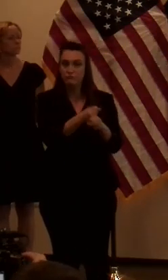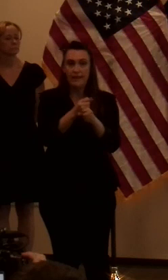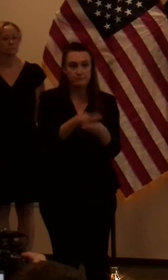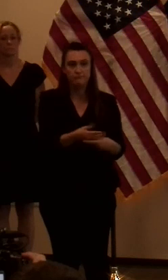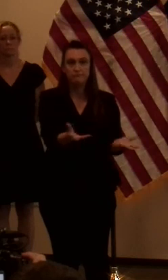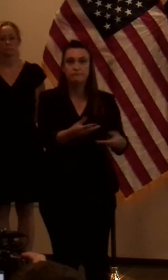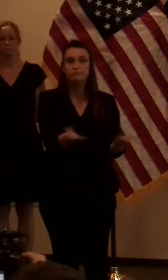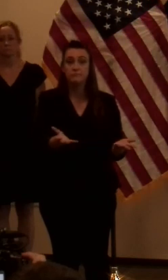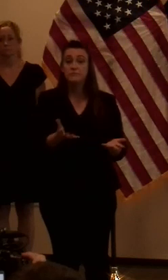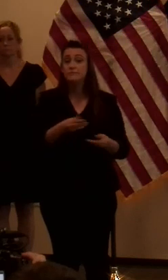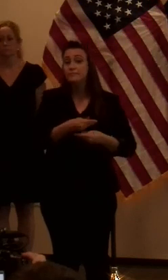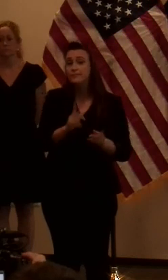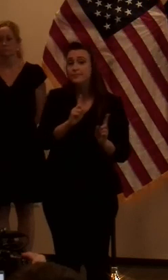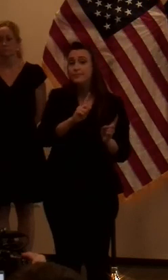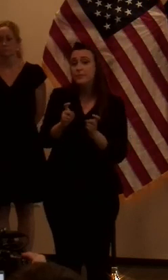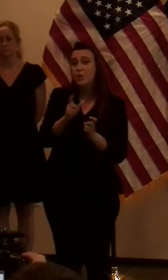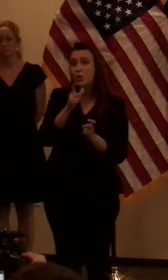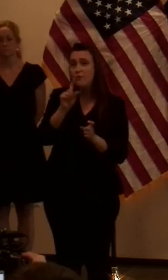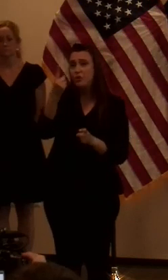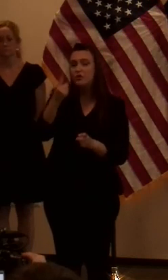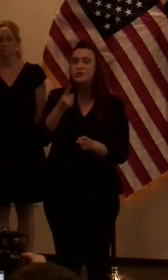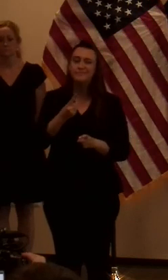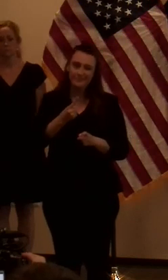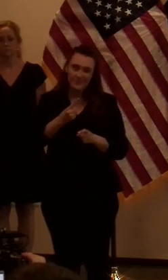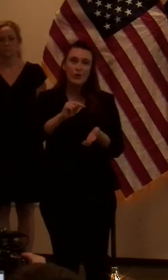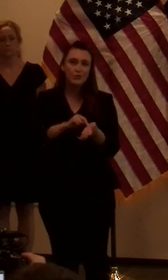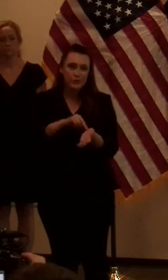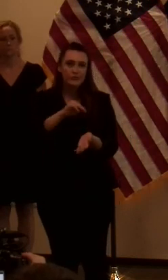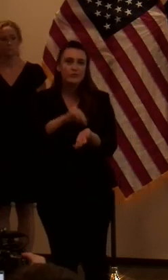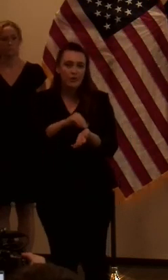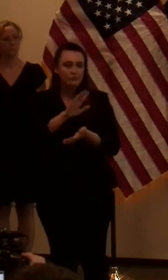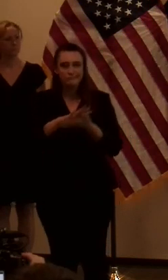our frontline medical personnel and first responders.